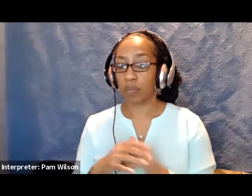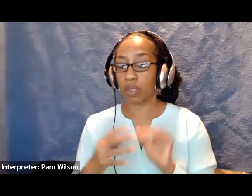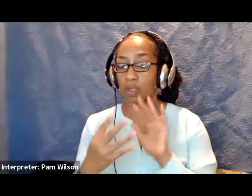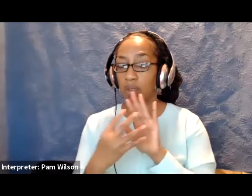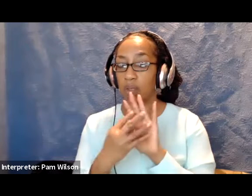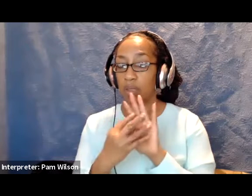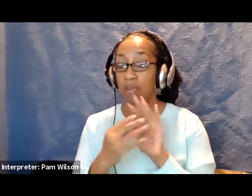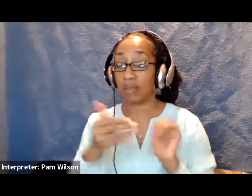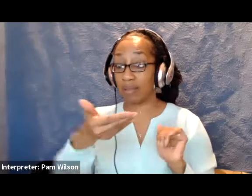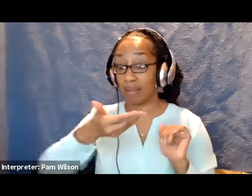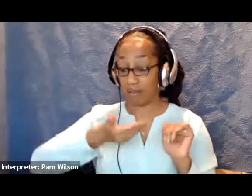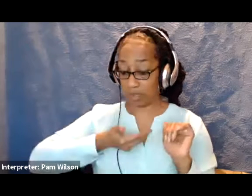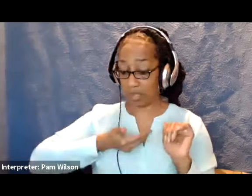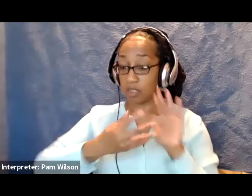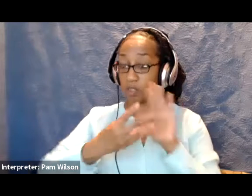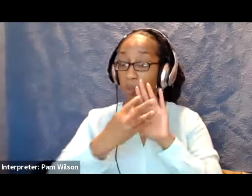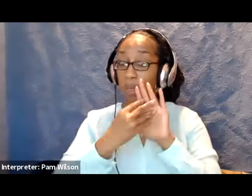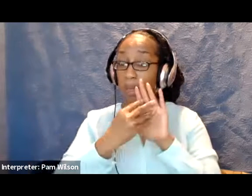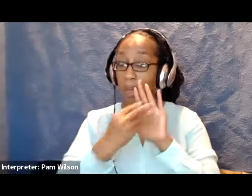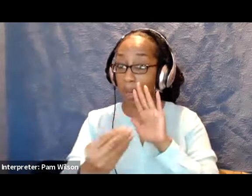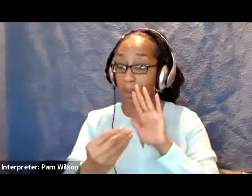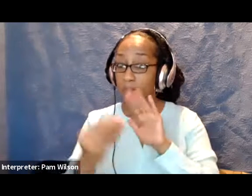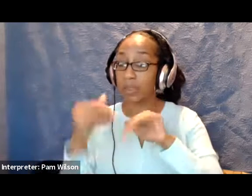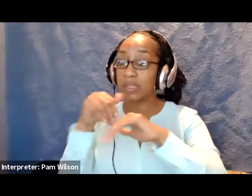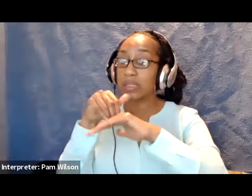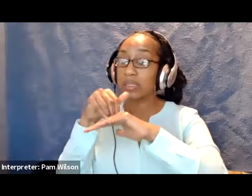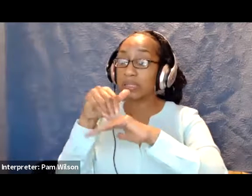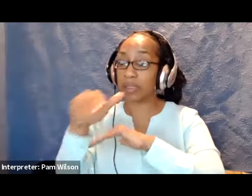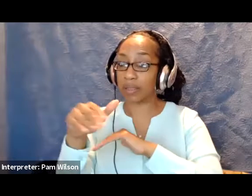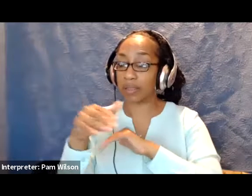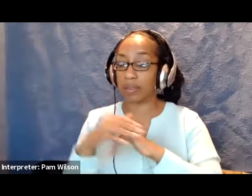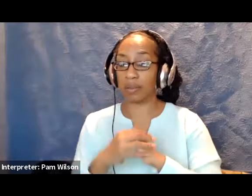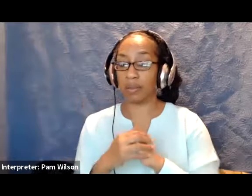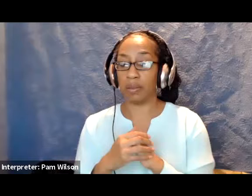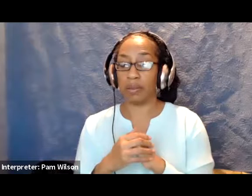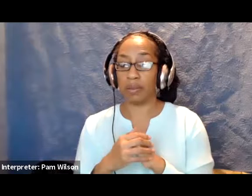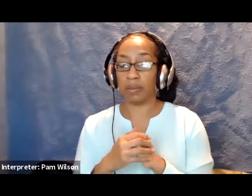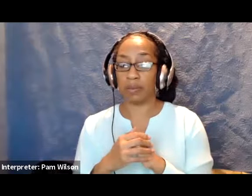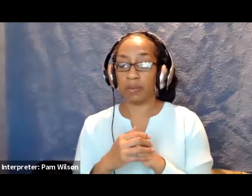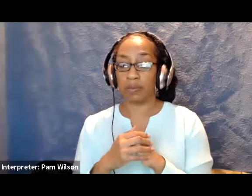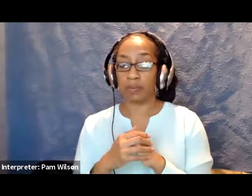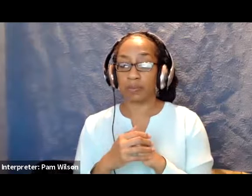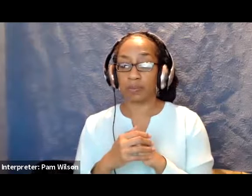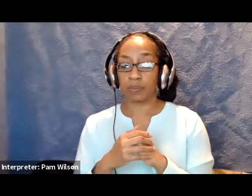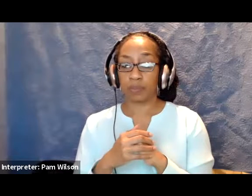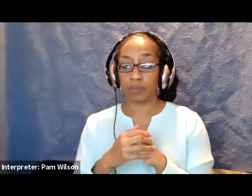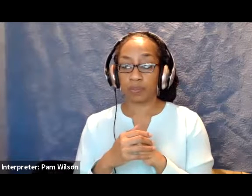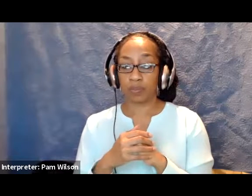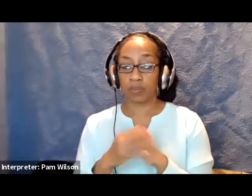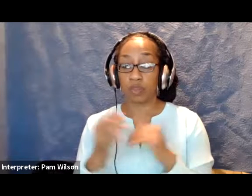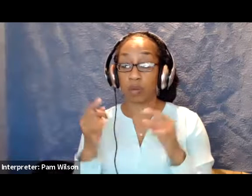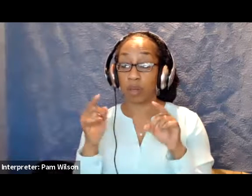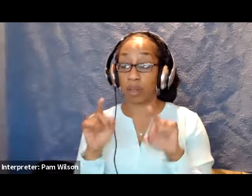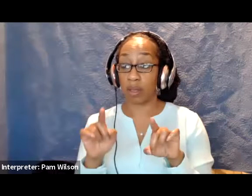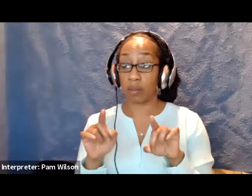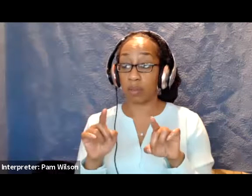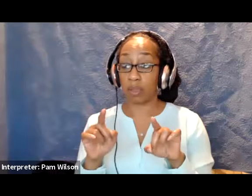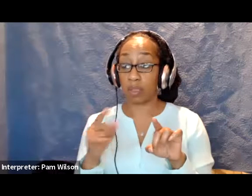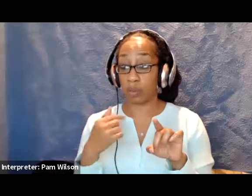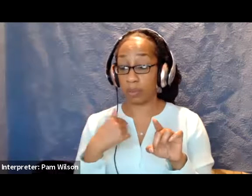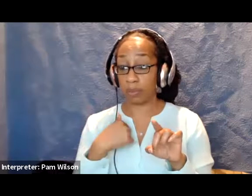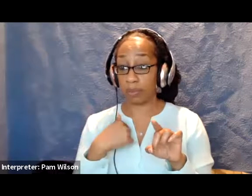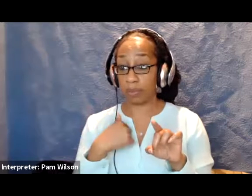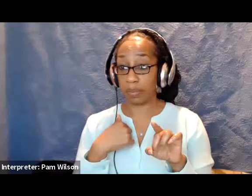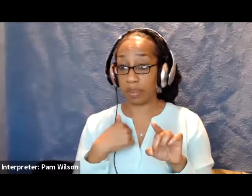copy the invitation and send it to them. So what happens is, and this is what happened with me, I got